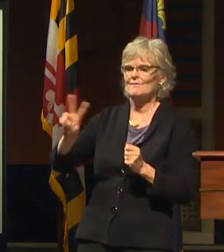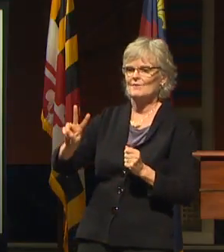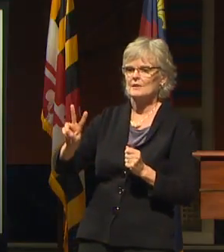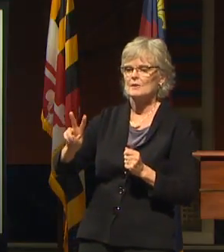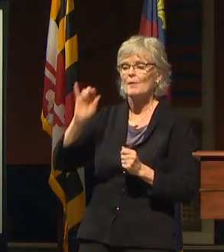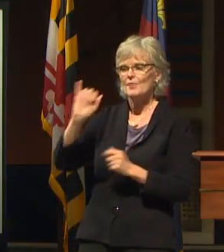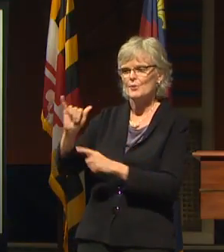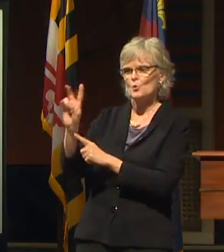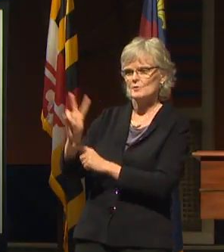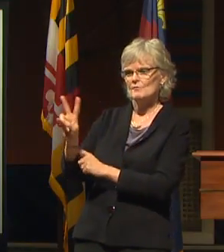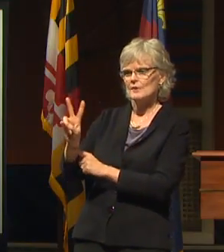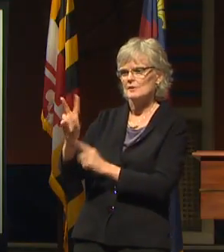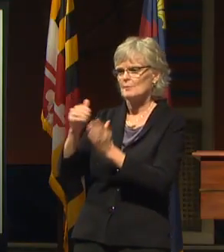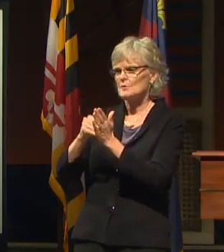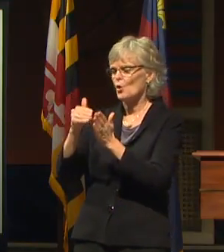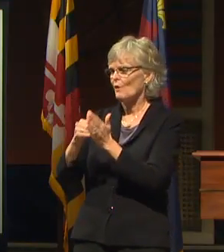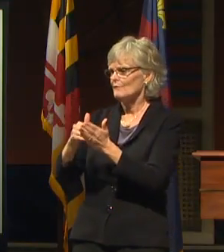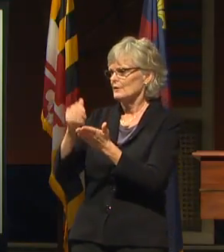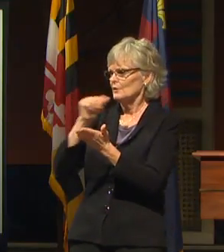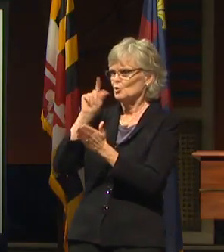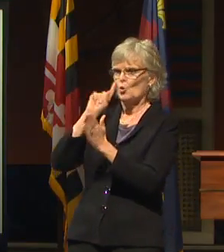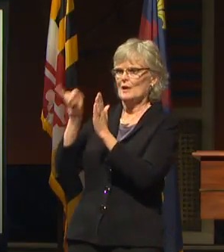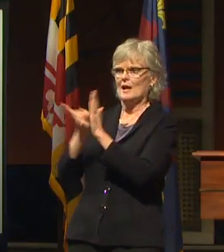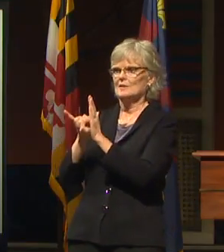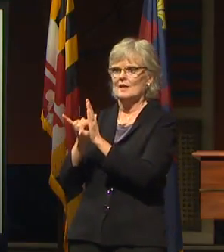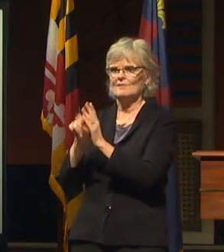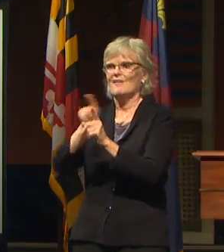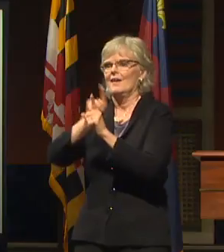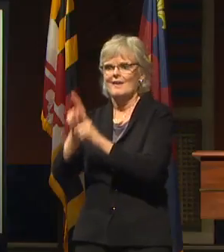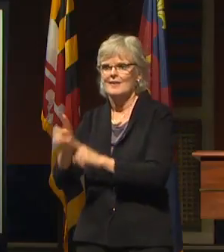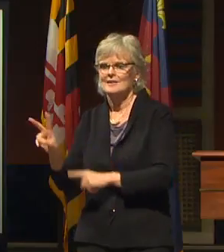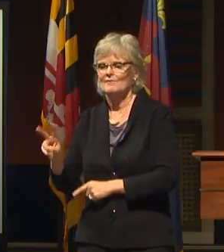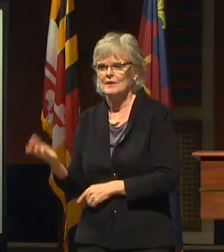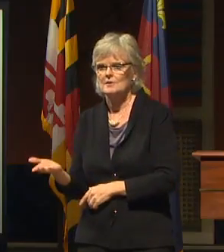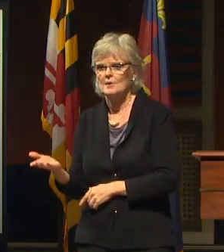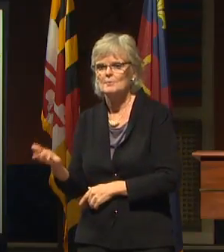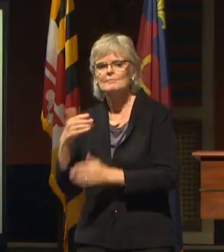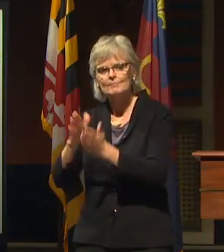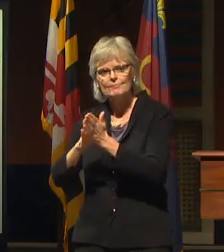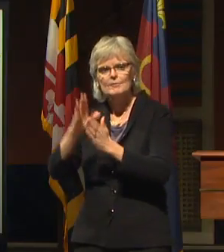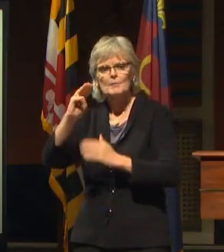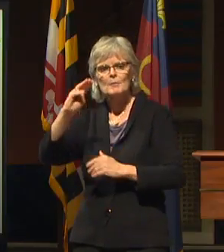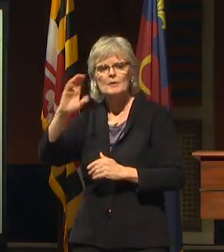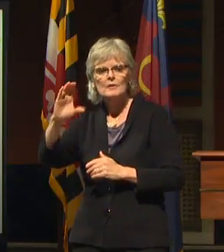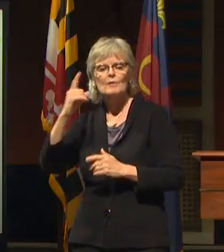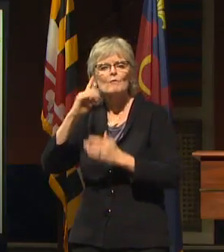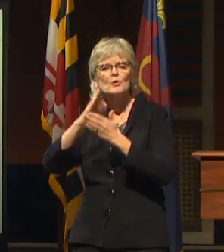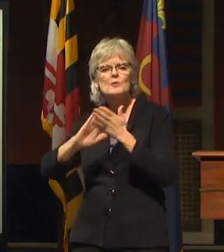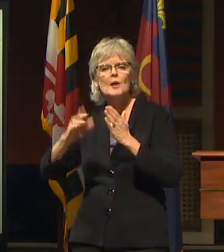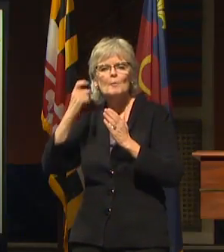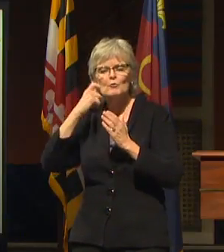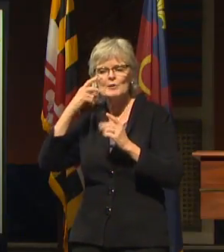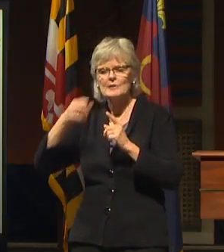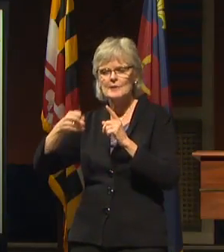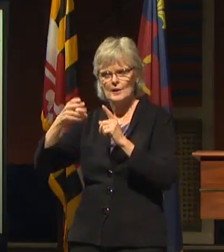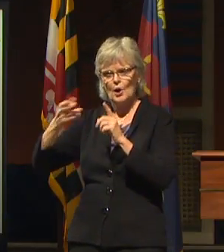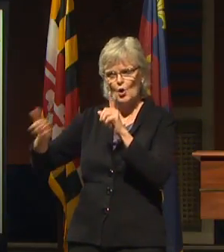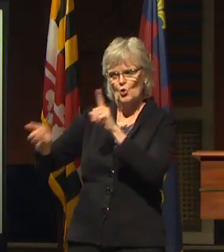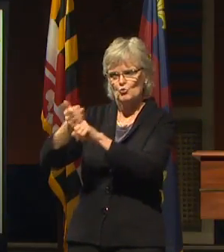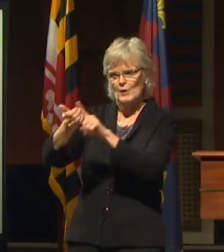these victims often don't identify as victims of human trafficking. And I applaud Montgomery County for some of the recent high-profile